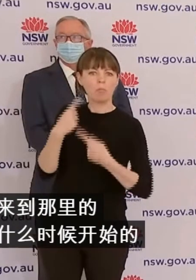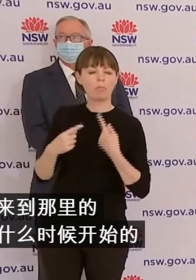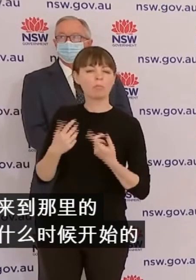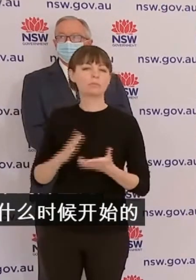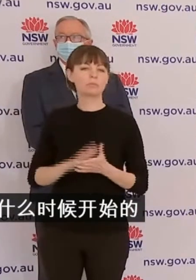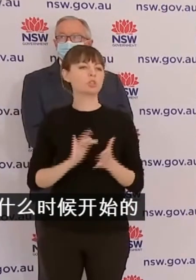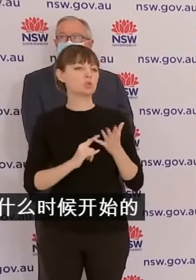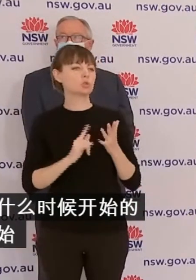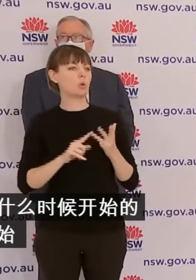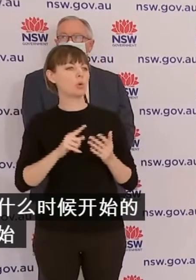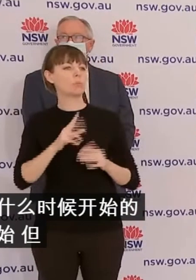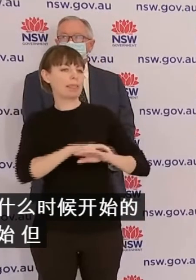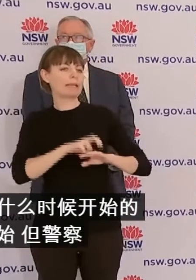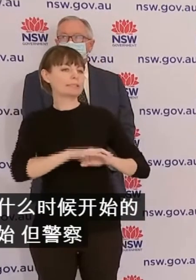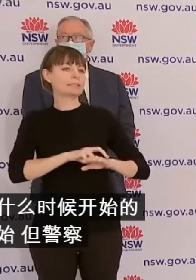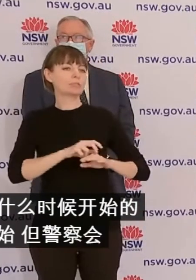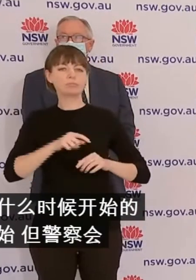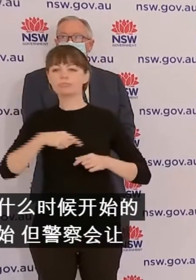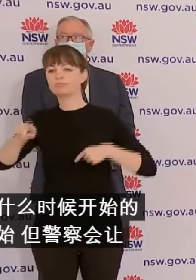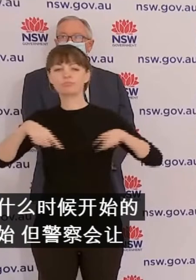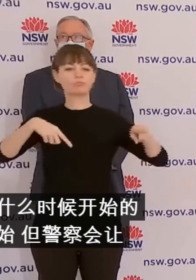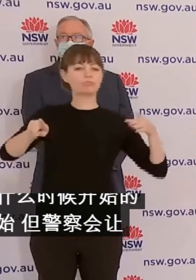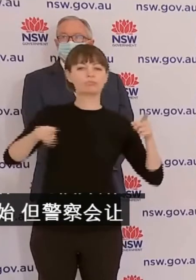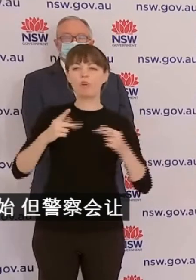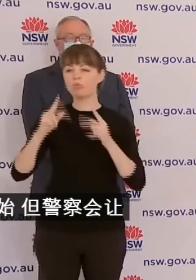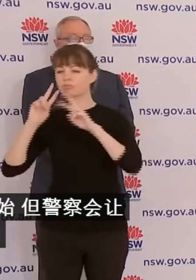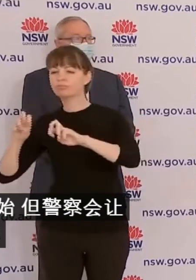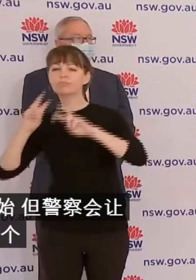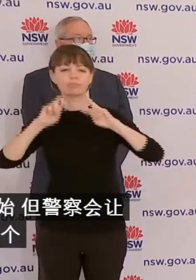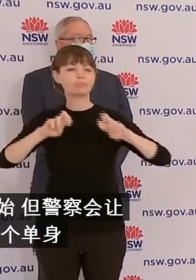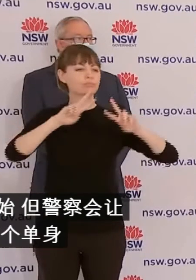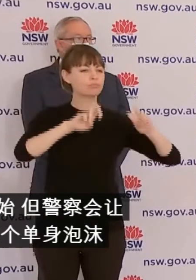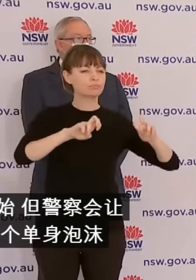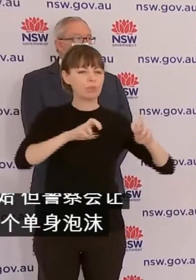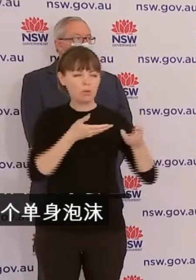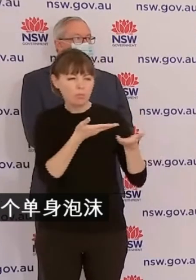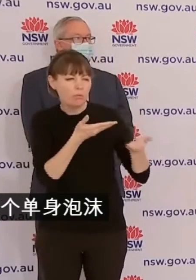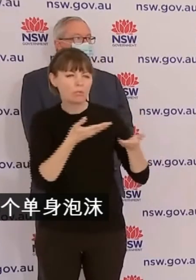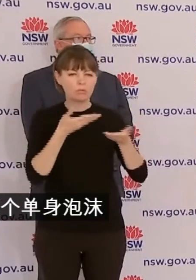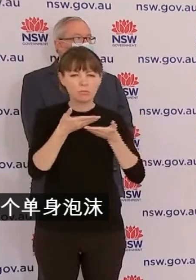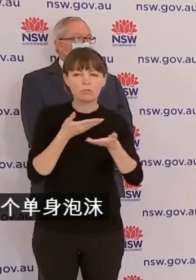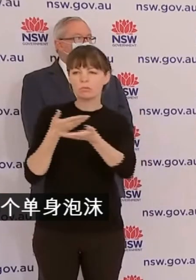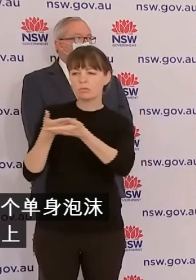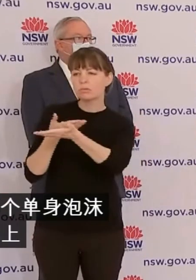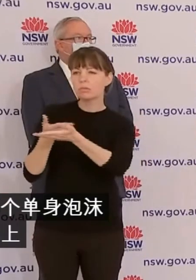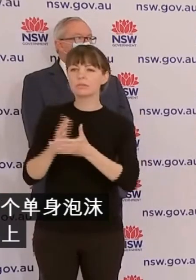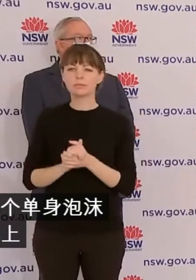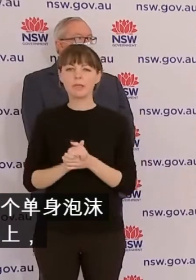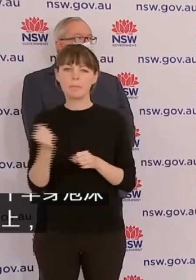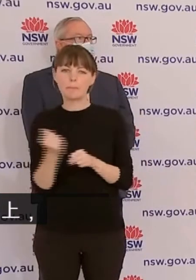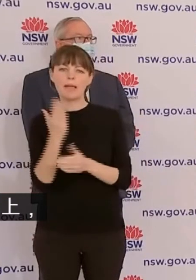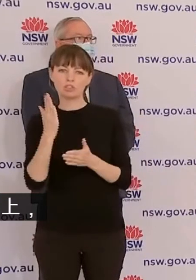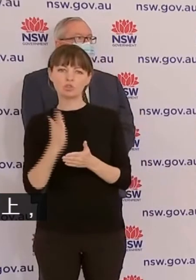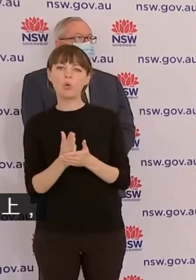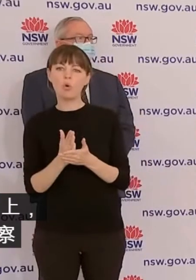start, why did it start. Police will satisfy themselves that that singles bubble arrangement is in fact within